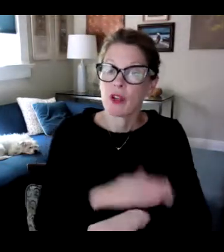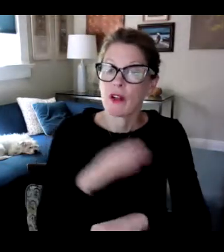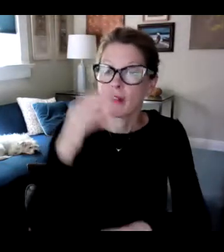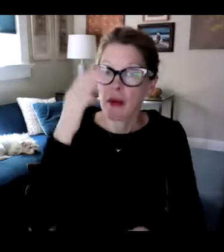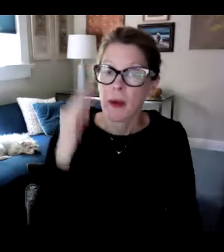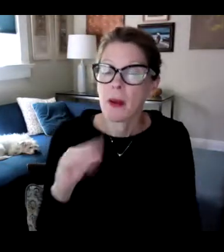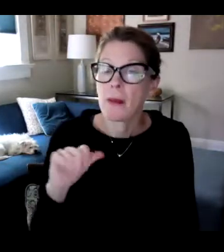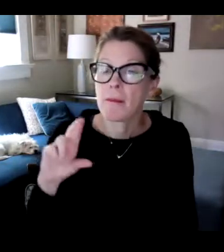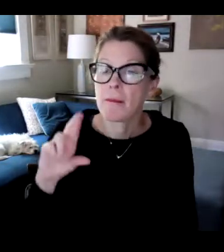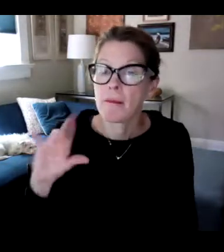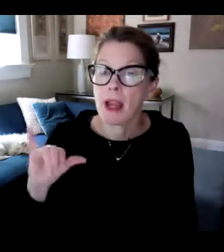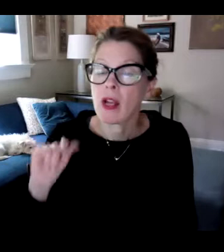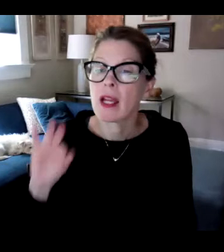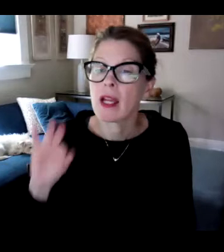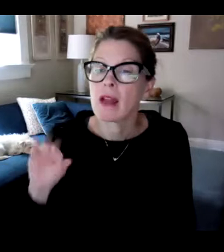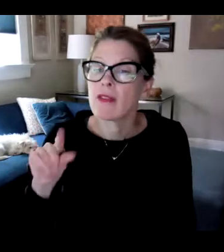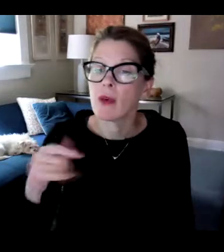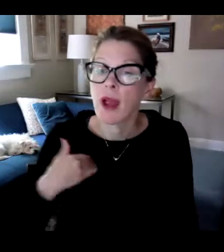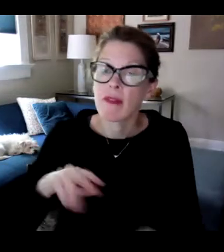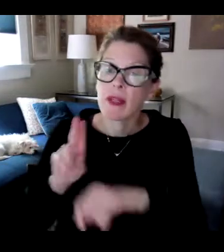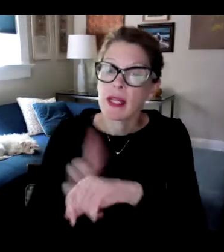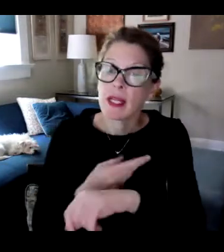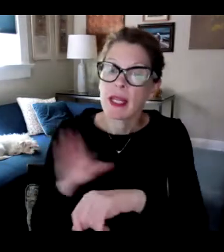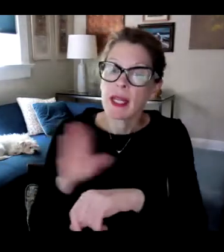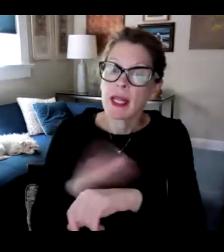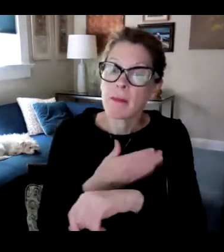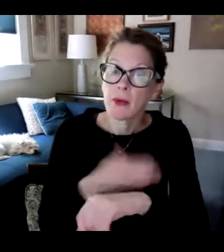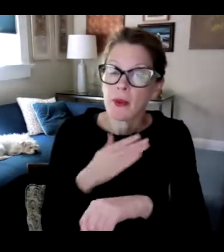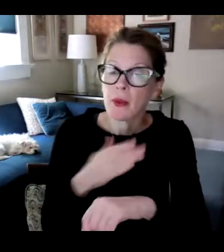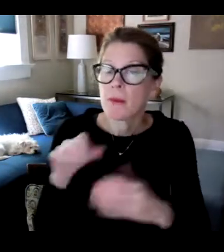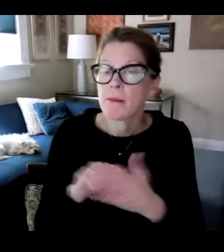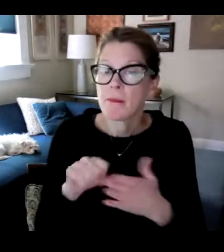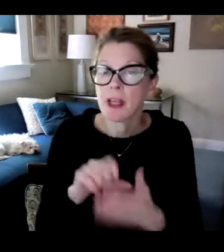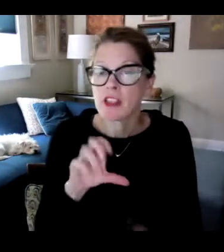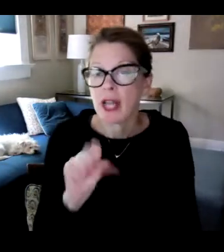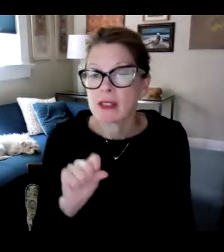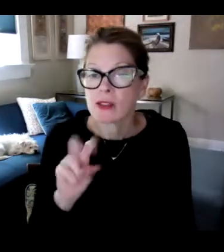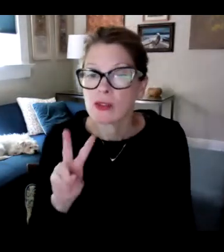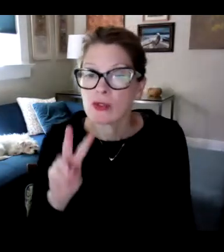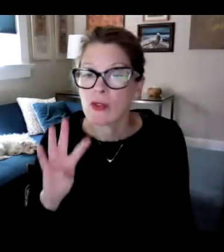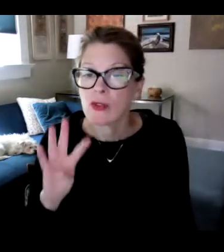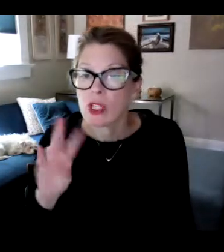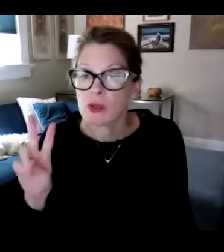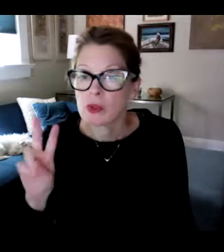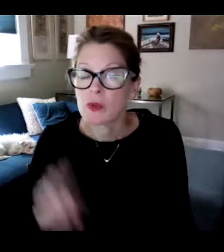If you have a hymnal handy, it's on page S242.